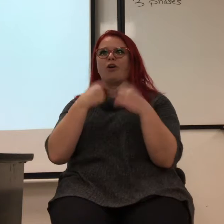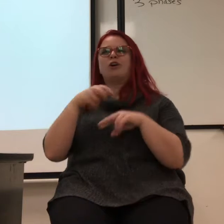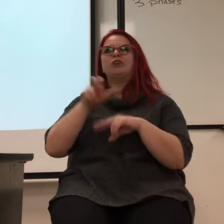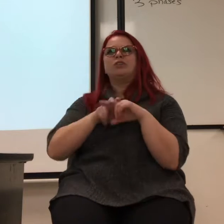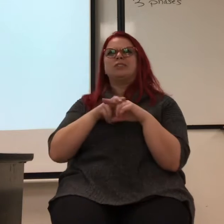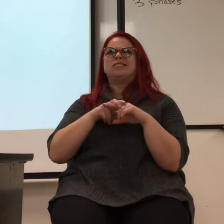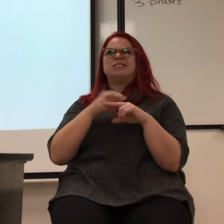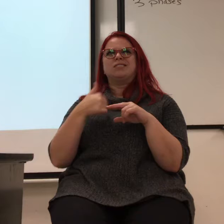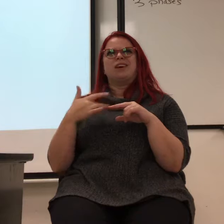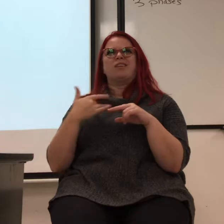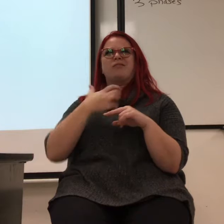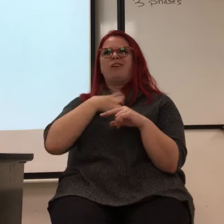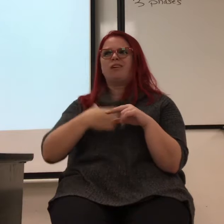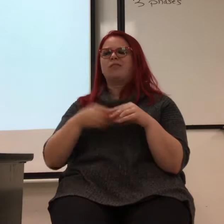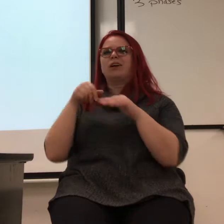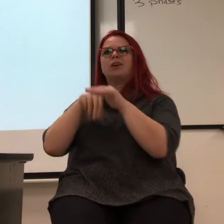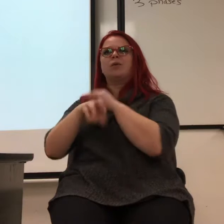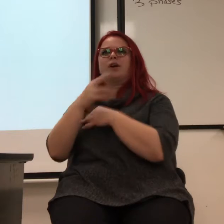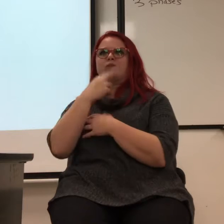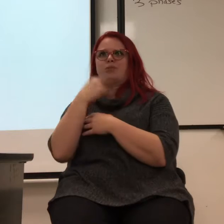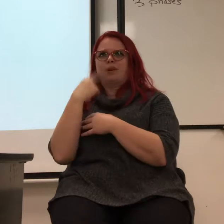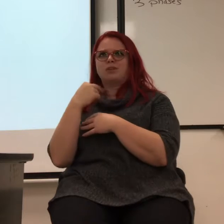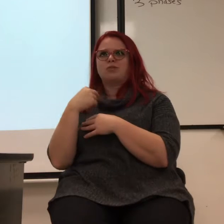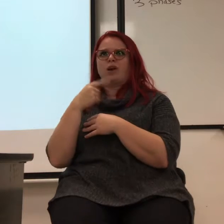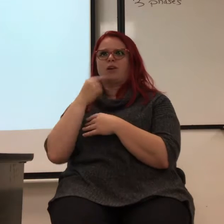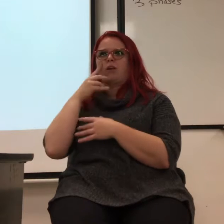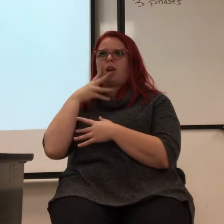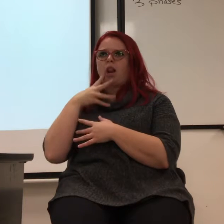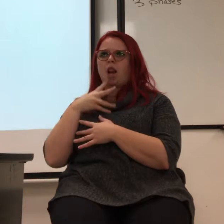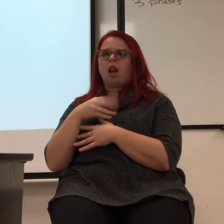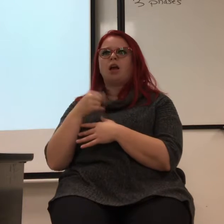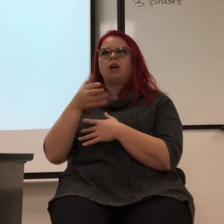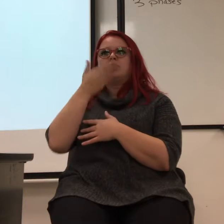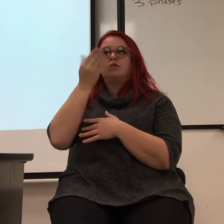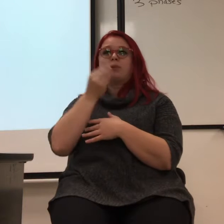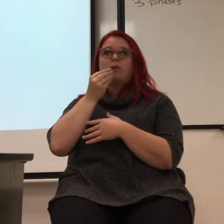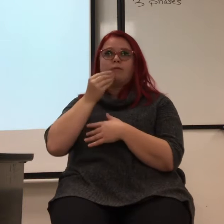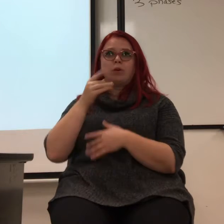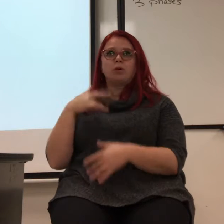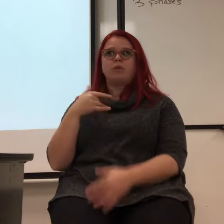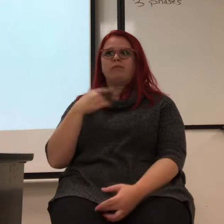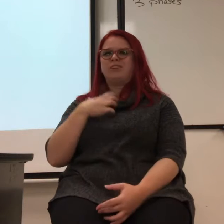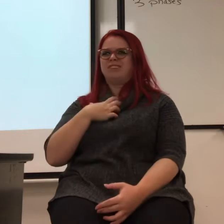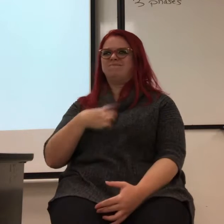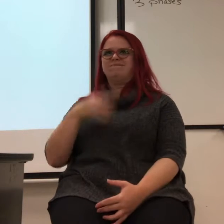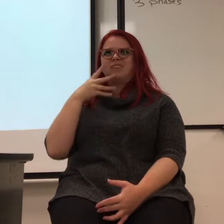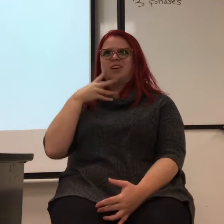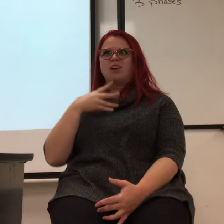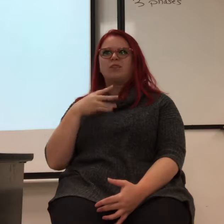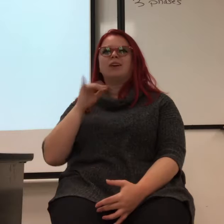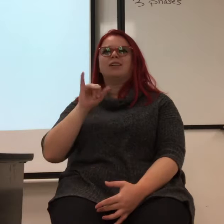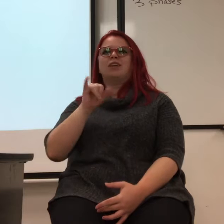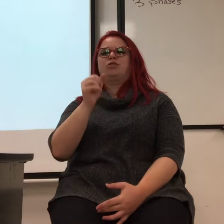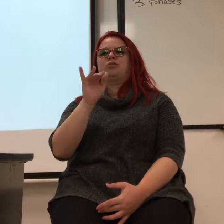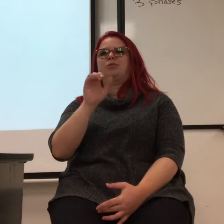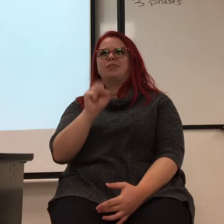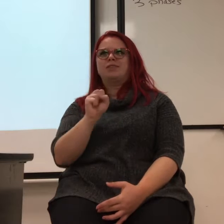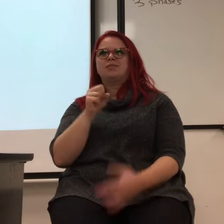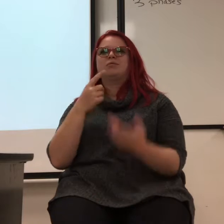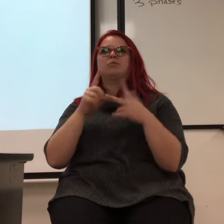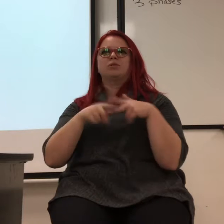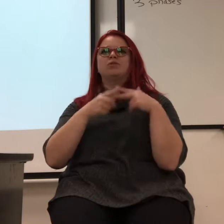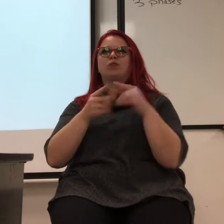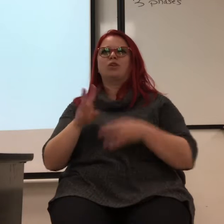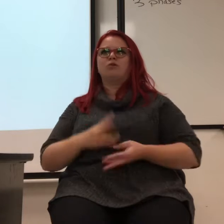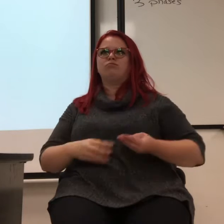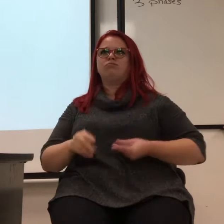watering. You smell the food and it makes you hungry. And that gets the juices flowing. It's kind of like when we